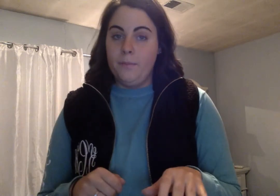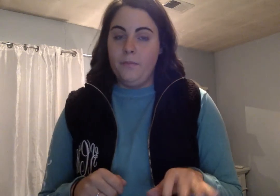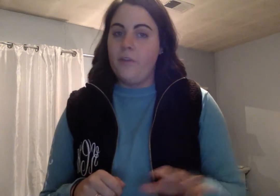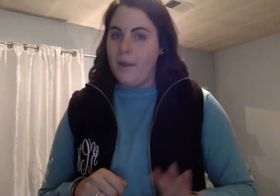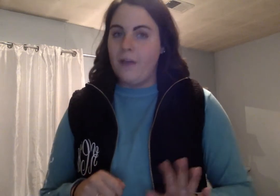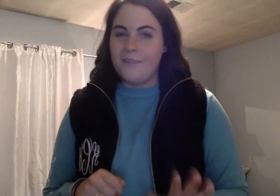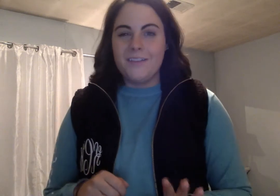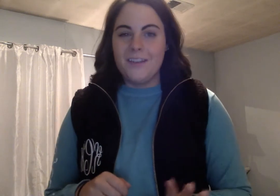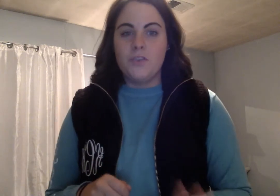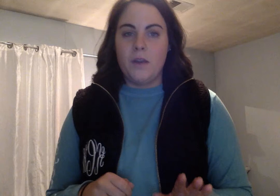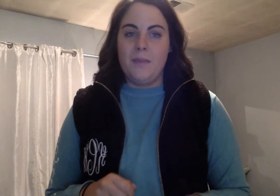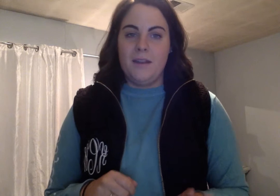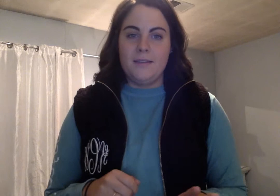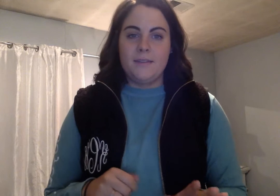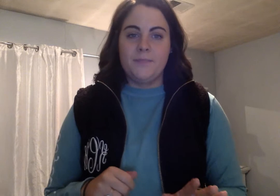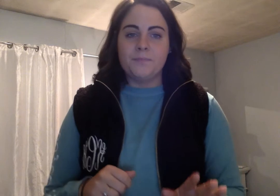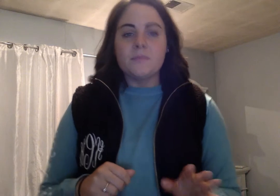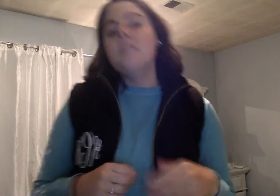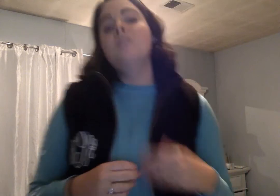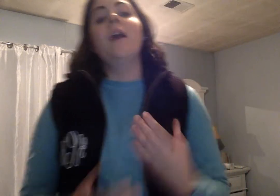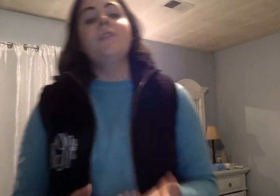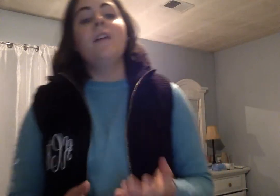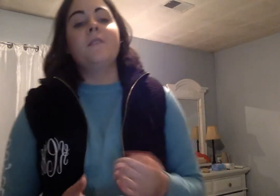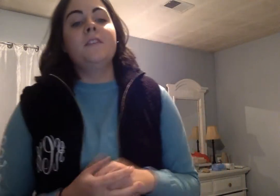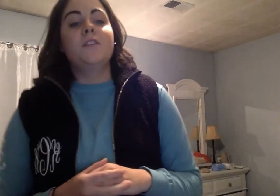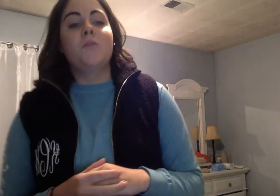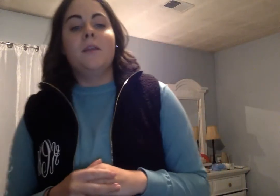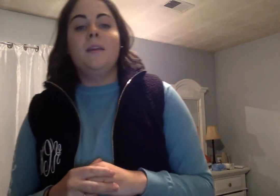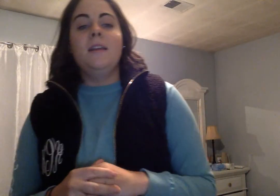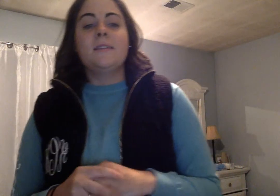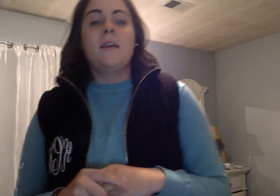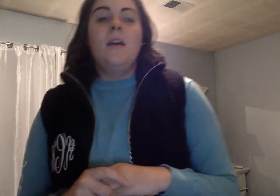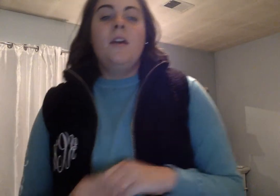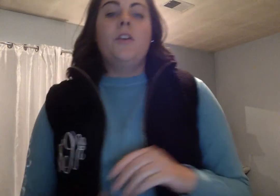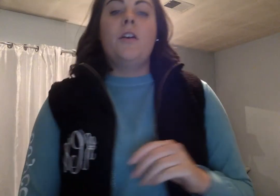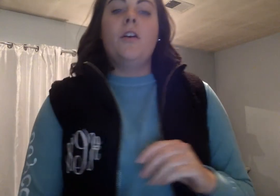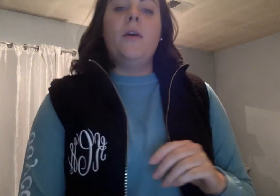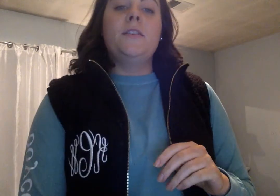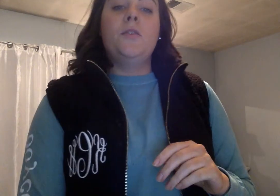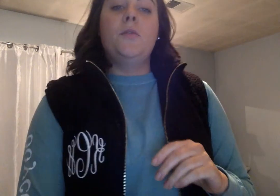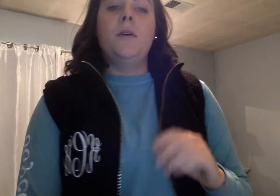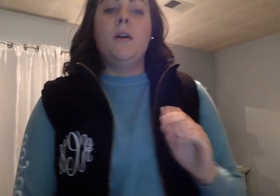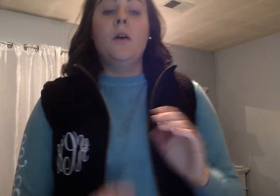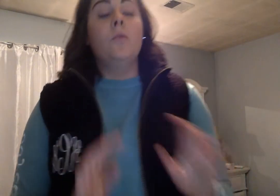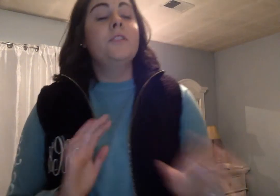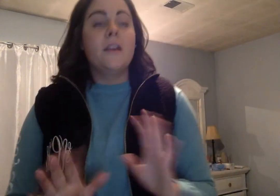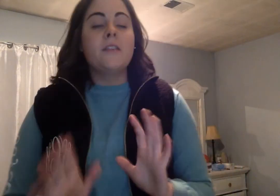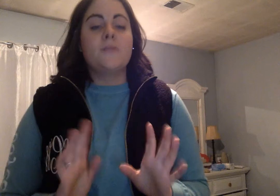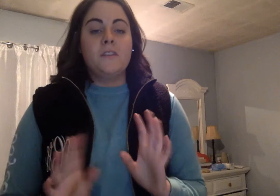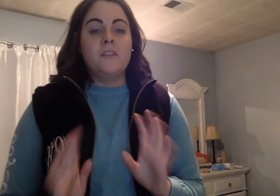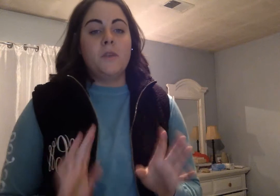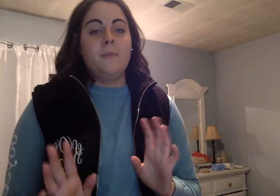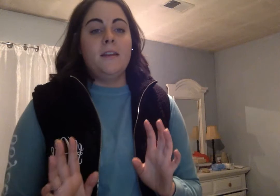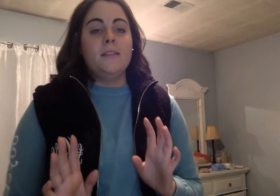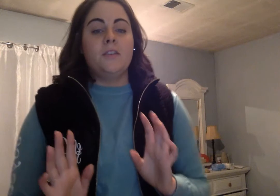for about 15 to 20 minutes. So after that 15 to 20 minutes, you're going to, during those 15 to 20 minutes, you're